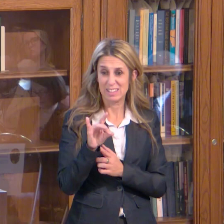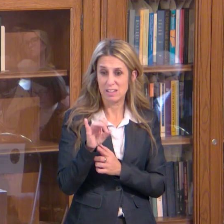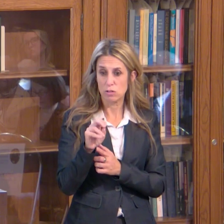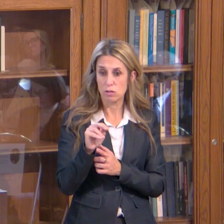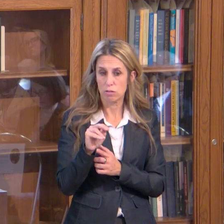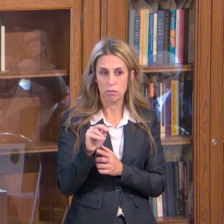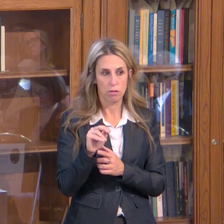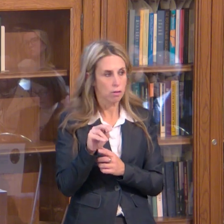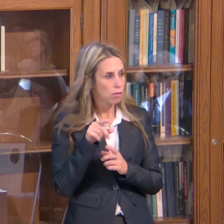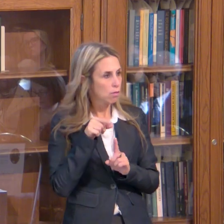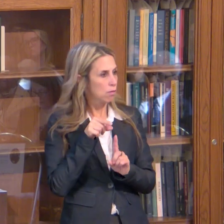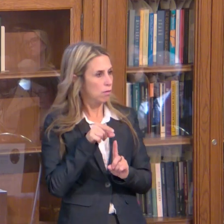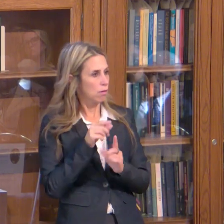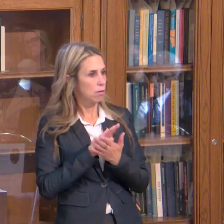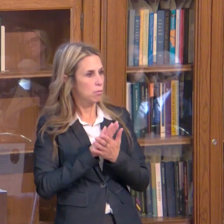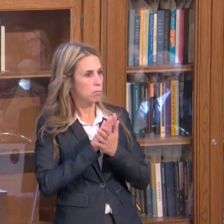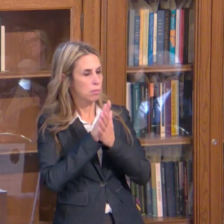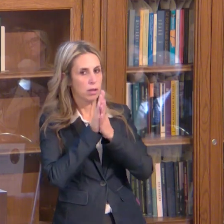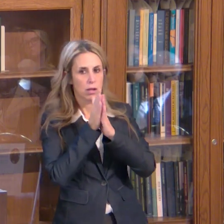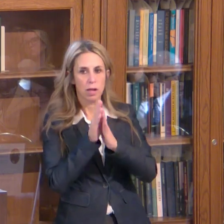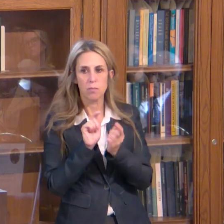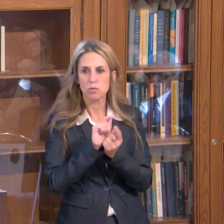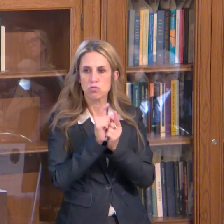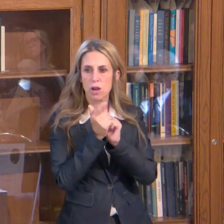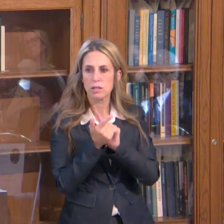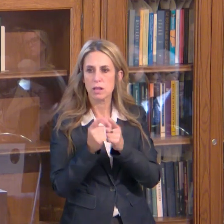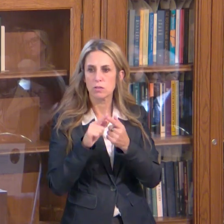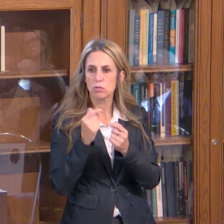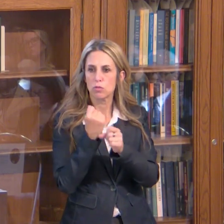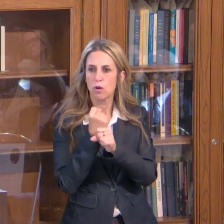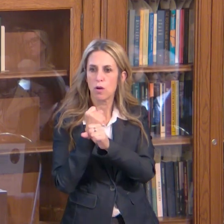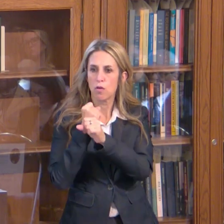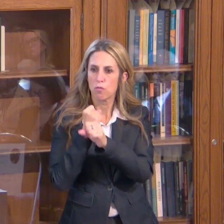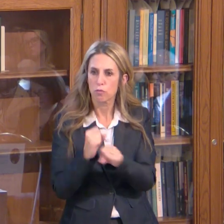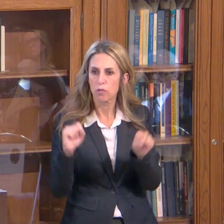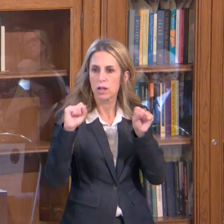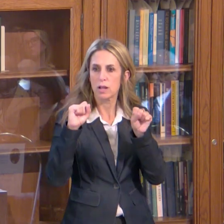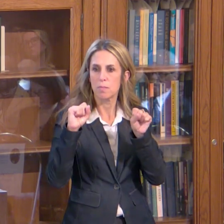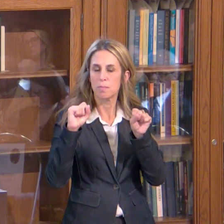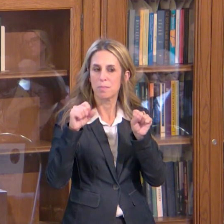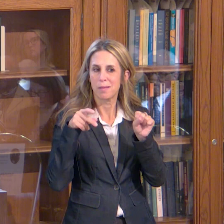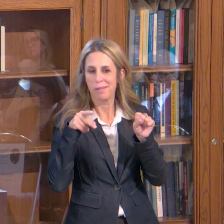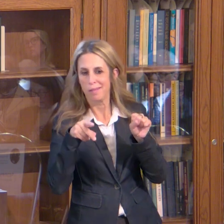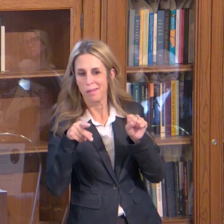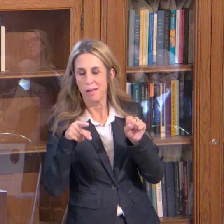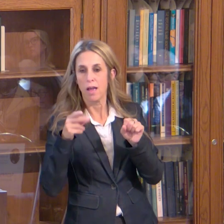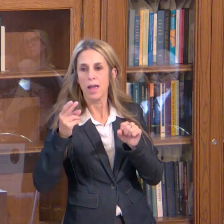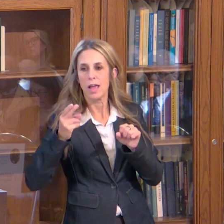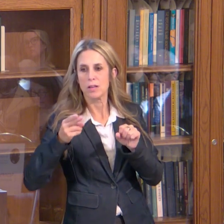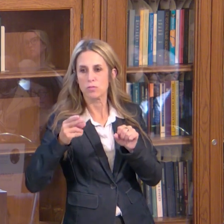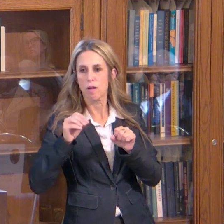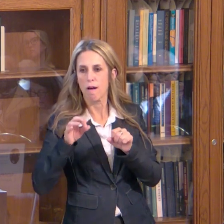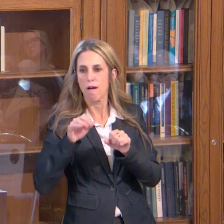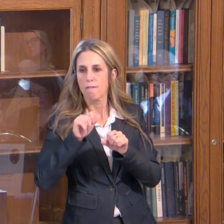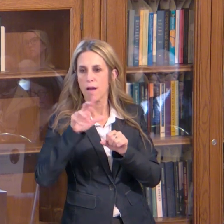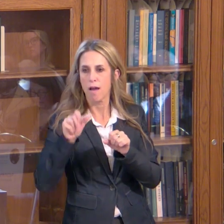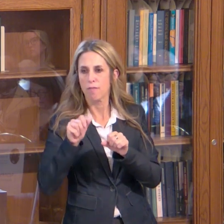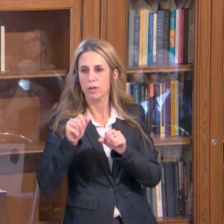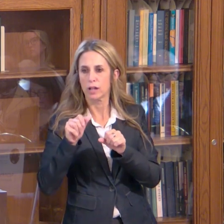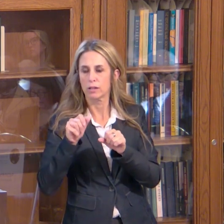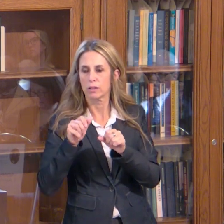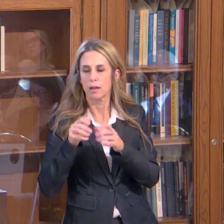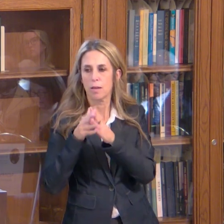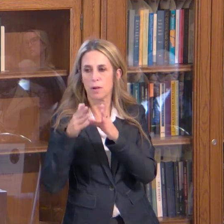the first time became From Slavery to Freedom a history of African-Americans so this leads me to my main